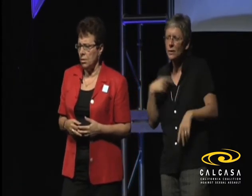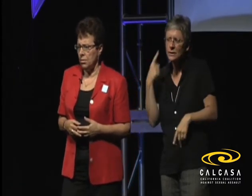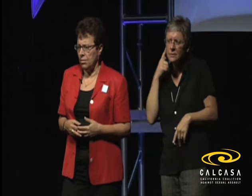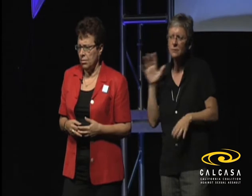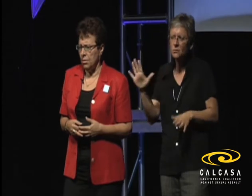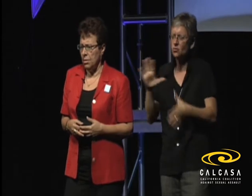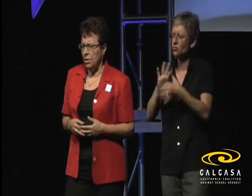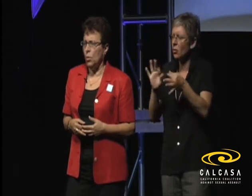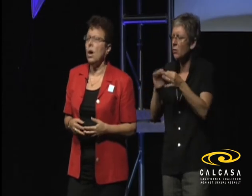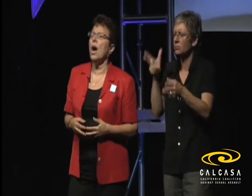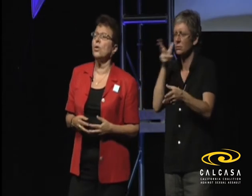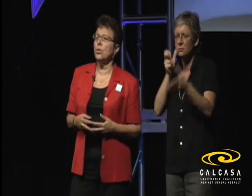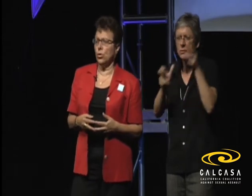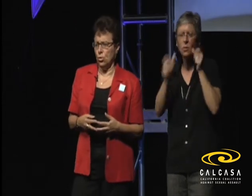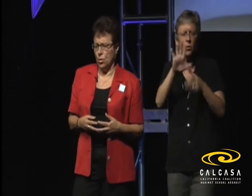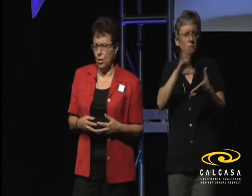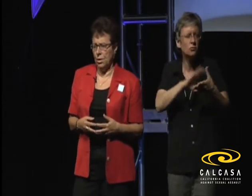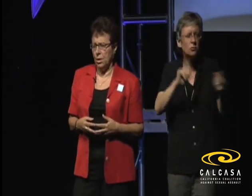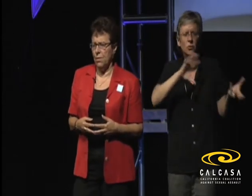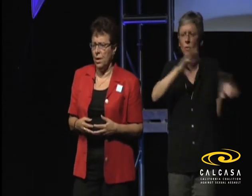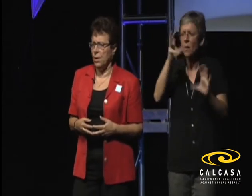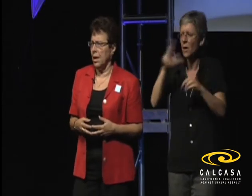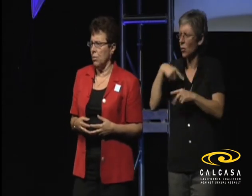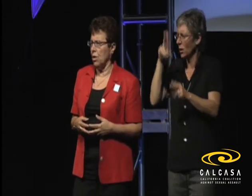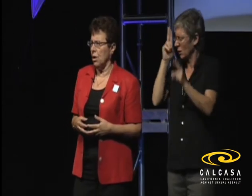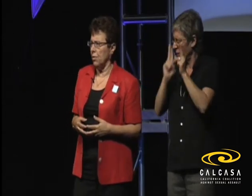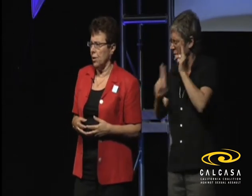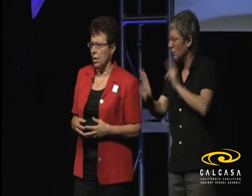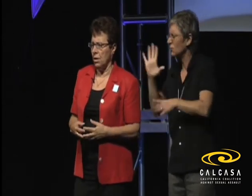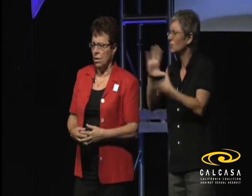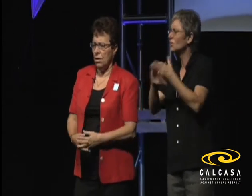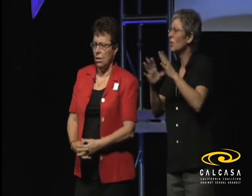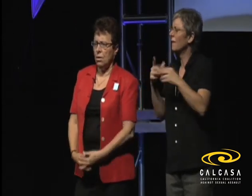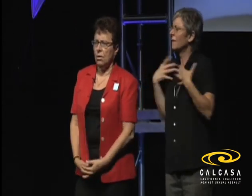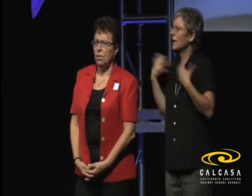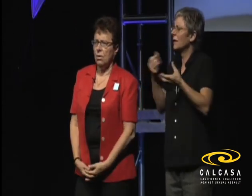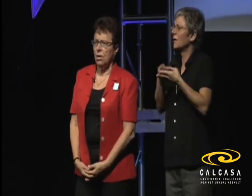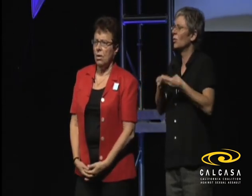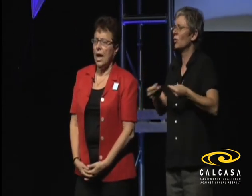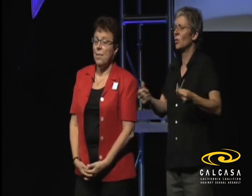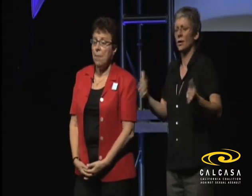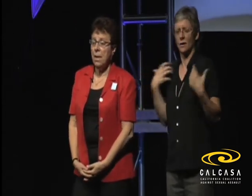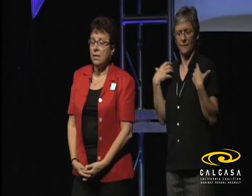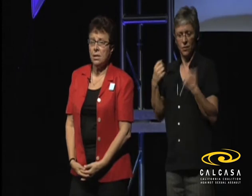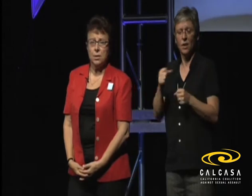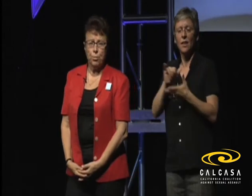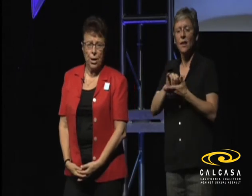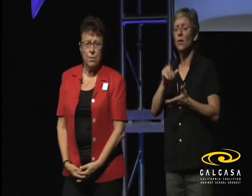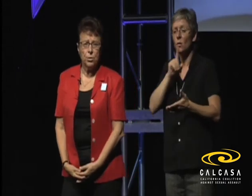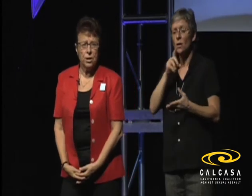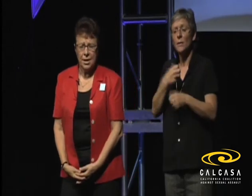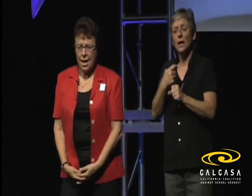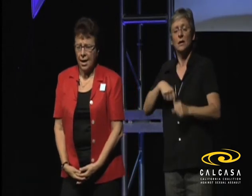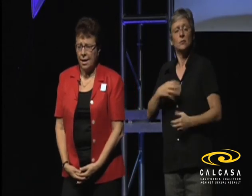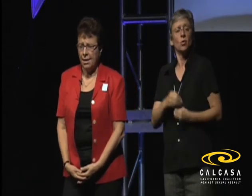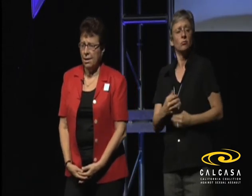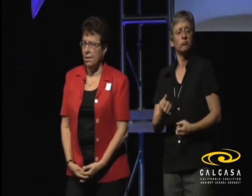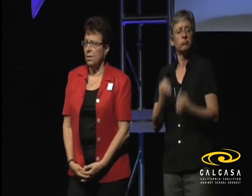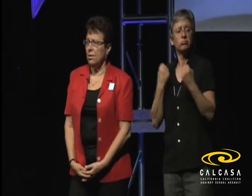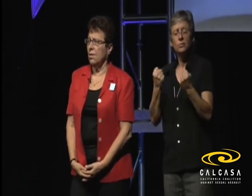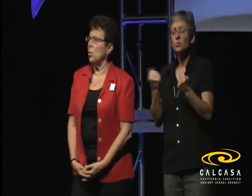trauma. We honor the stories of healing and recovery. And that makes us braver